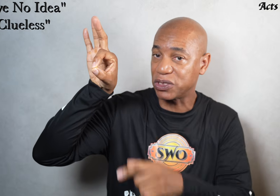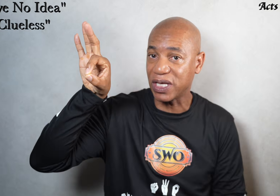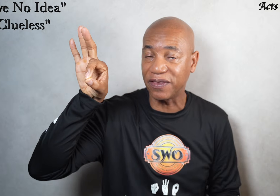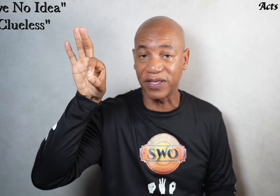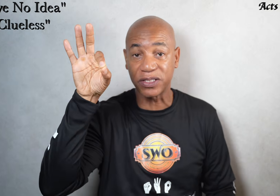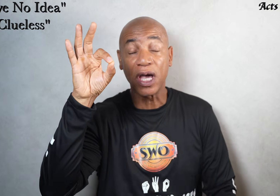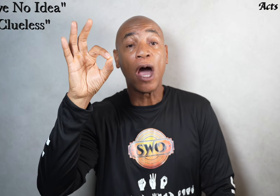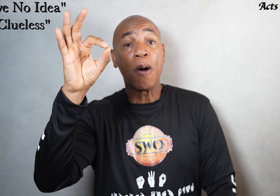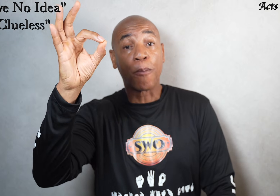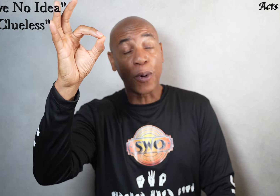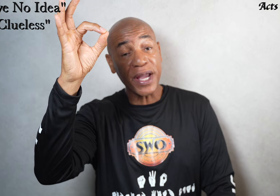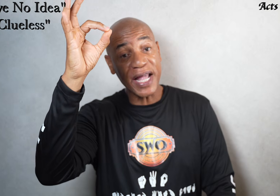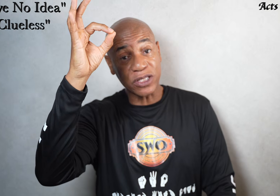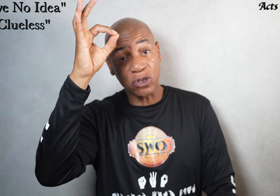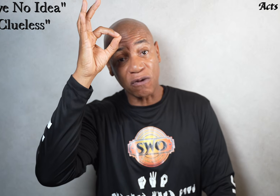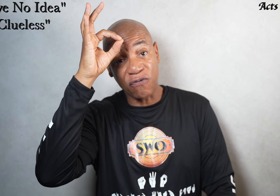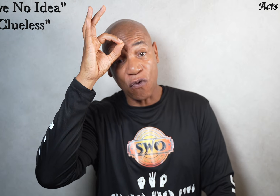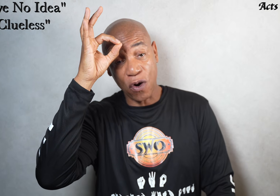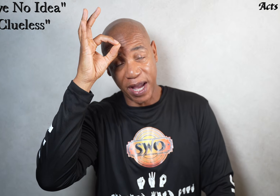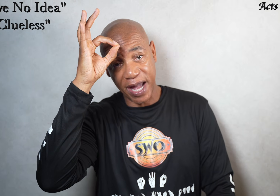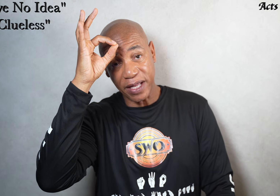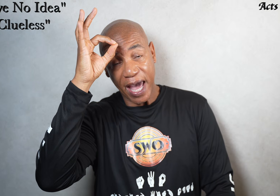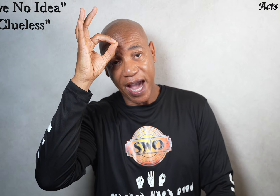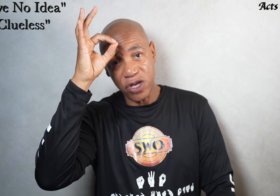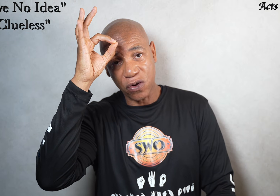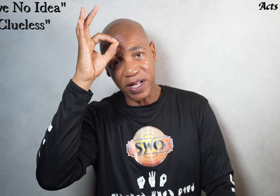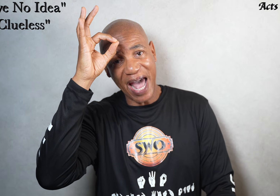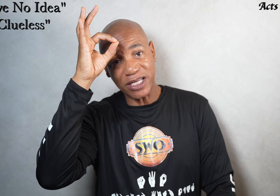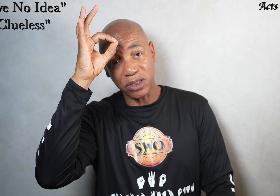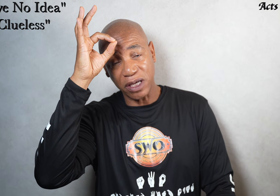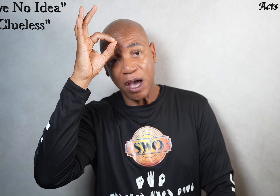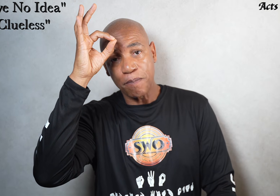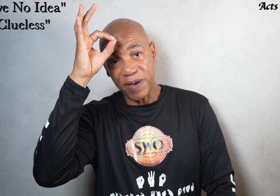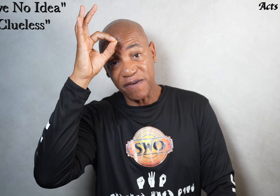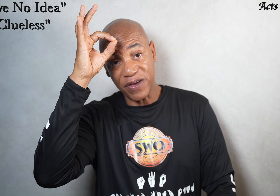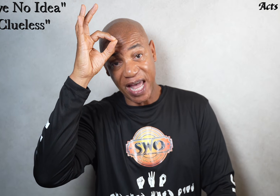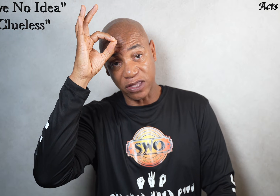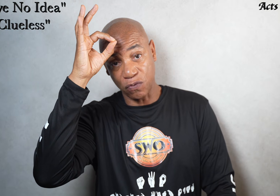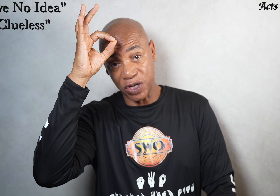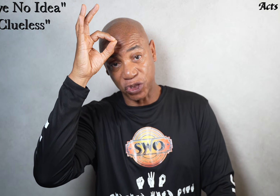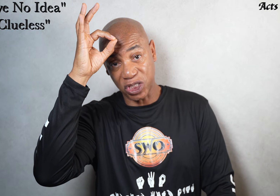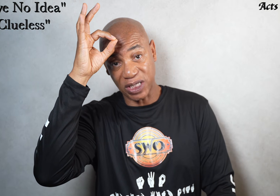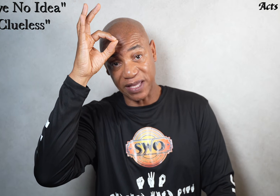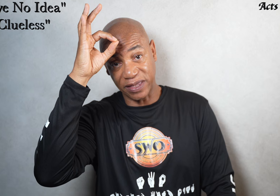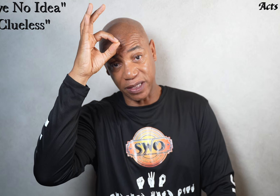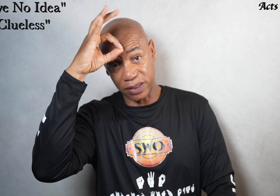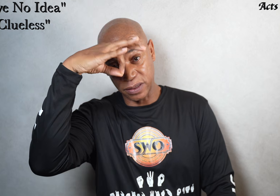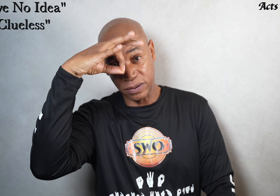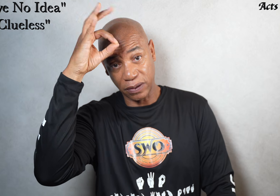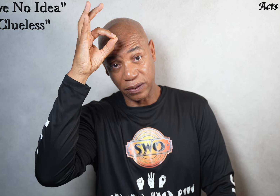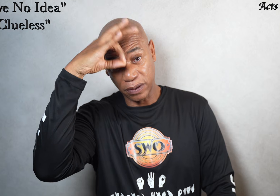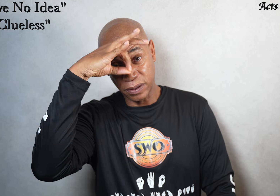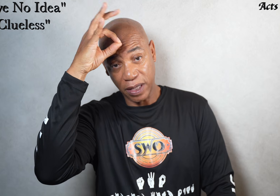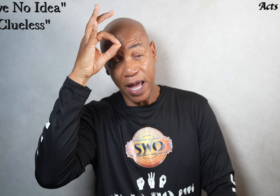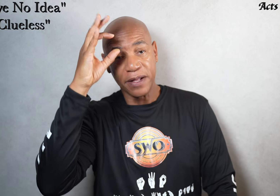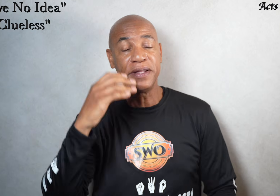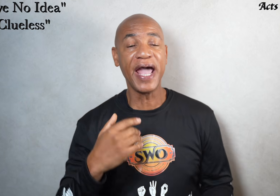like this. Bring that to the forehead, and you're going to actually pivot at the wrist, just like this.